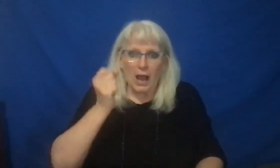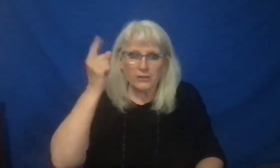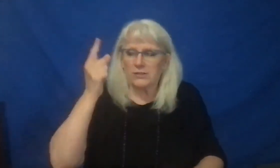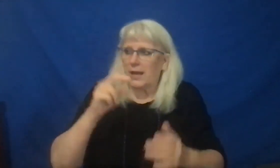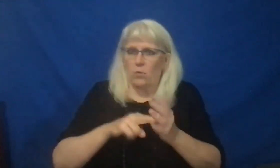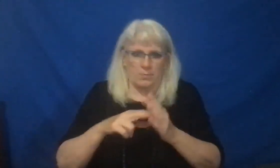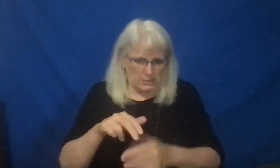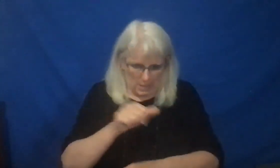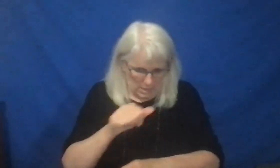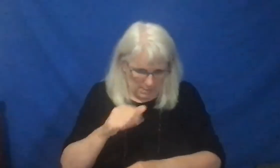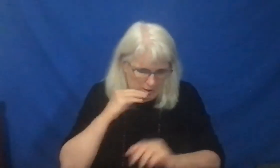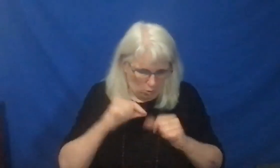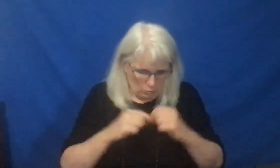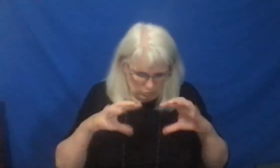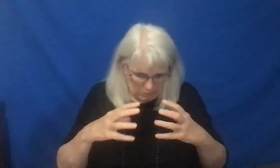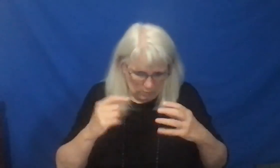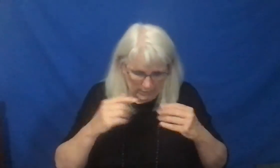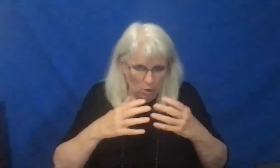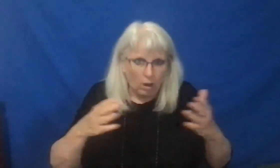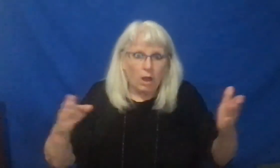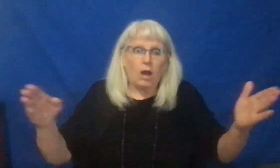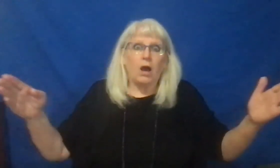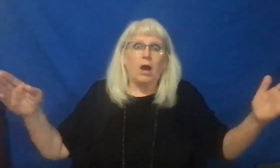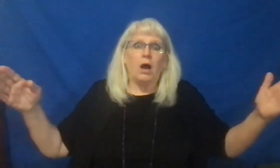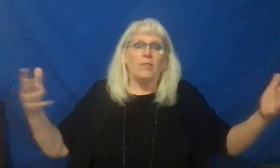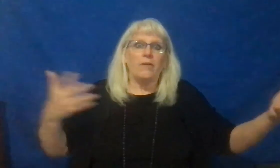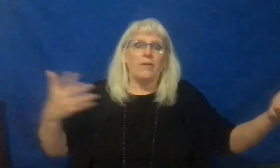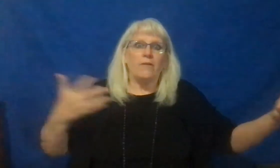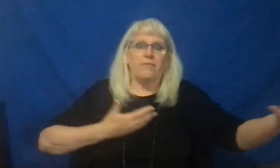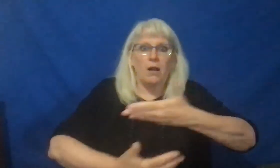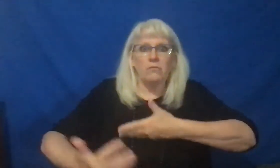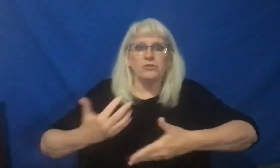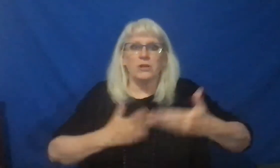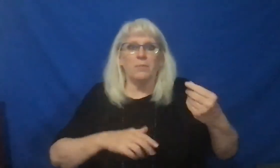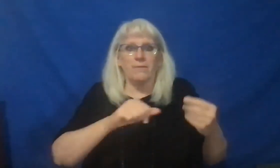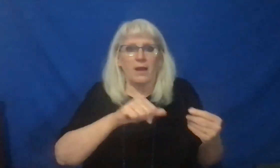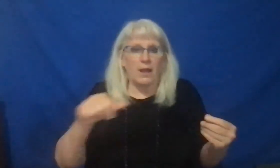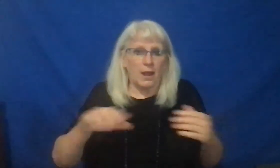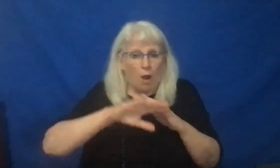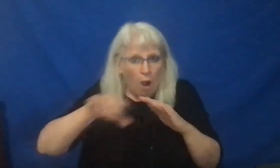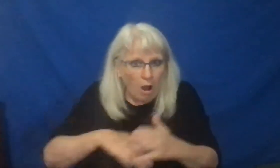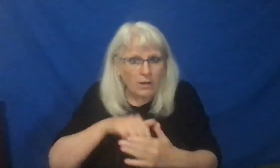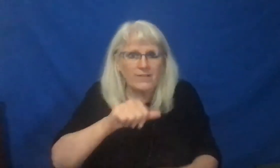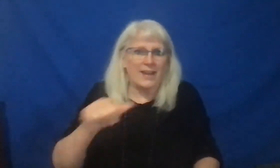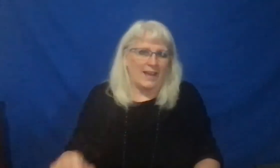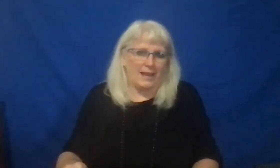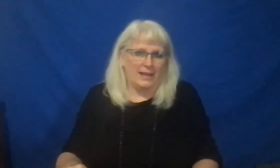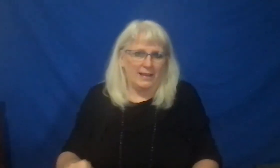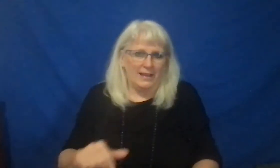right? Of all of the experience of Alcoholics Anonymous that's so much bigger than me, right? I thought the